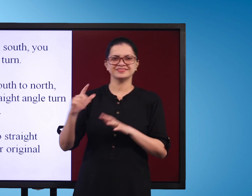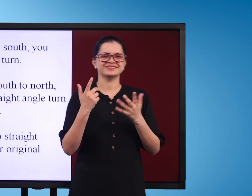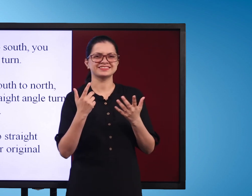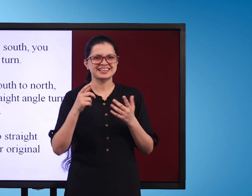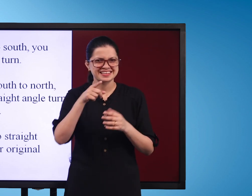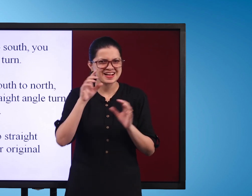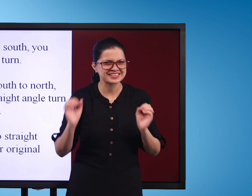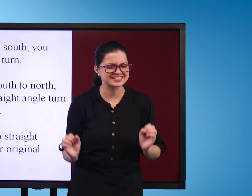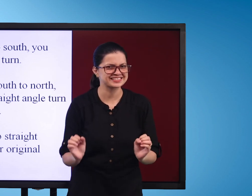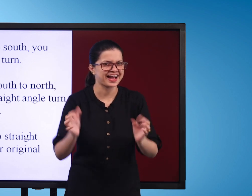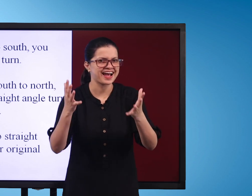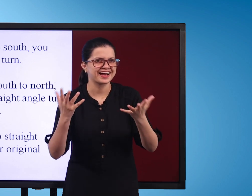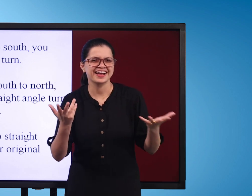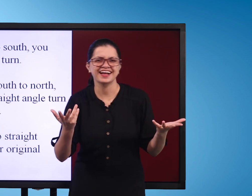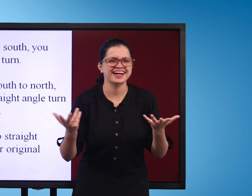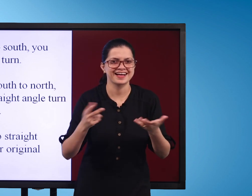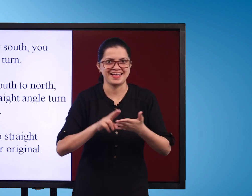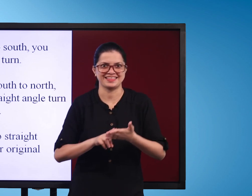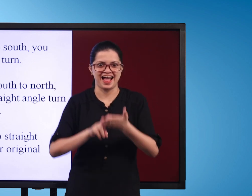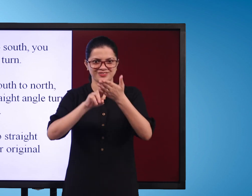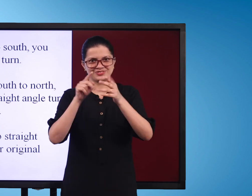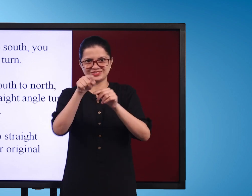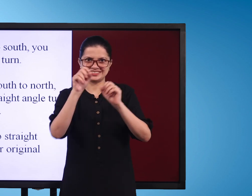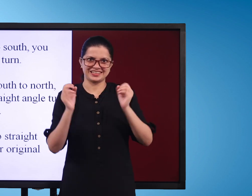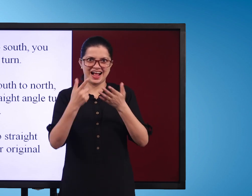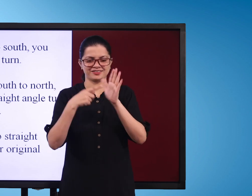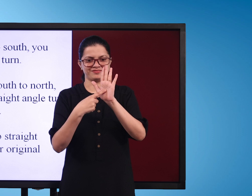To turn from north to south, you took a straight angle turn.